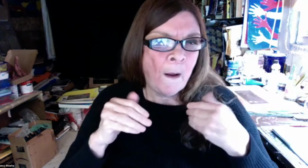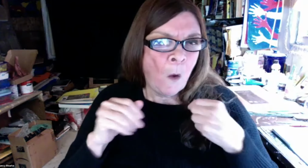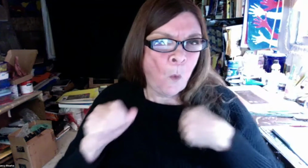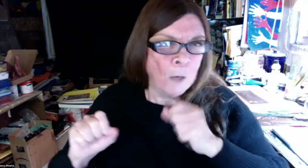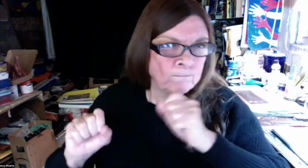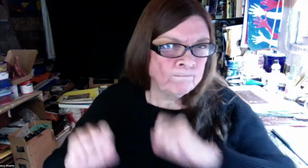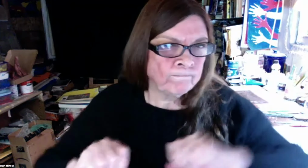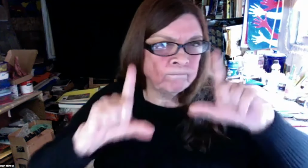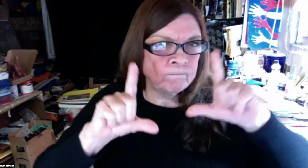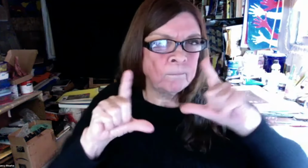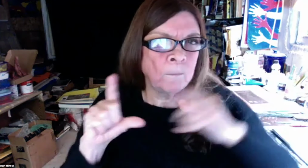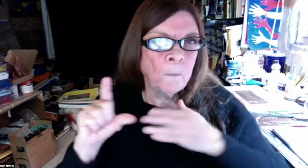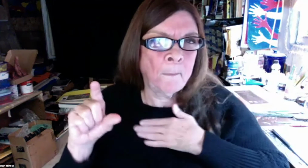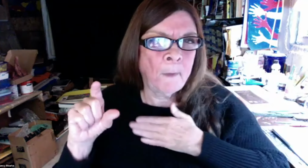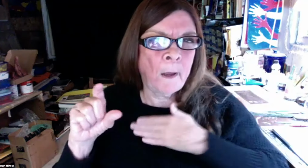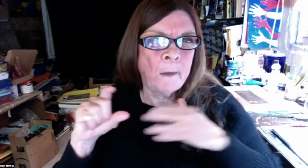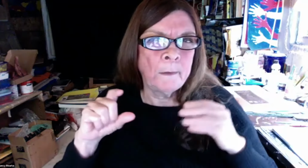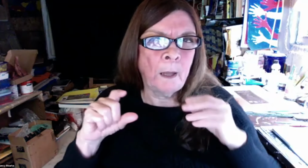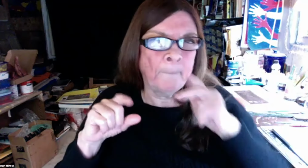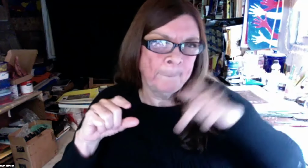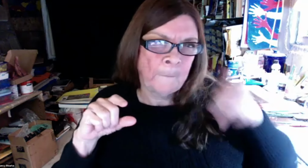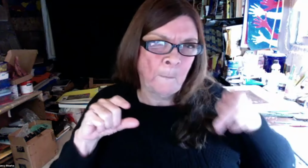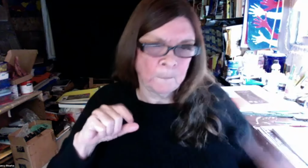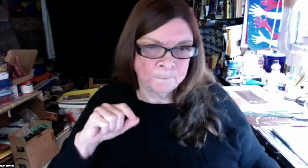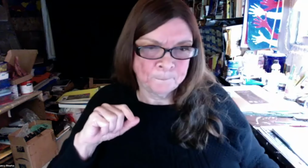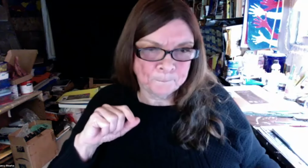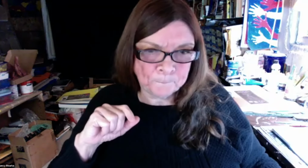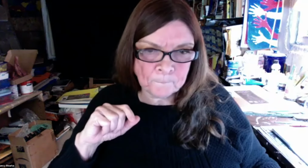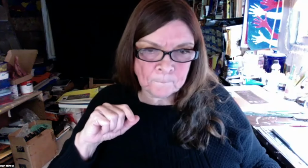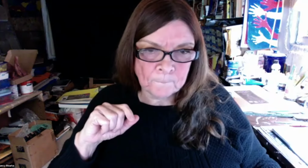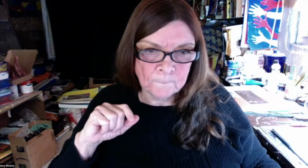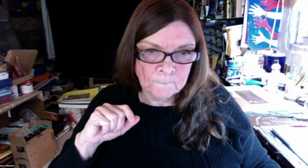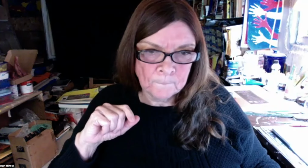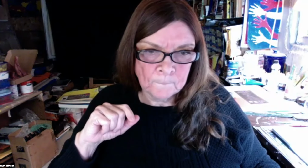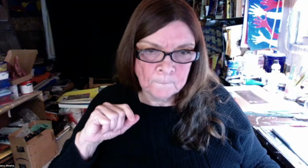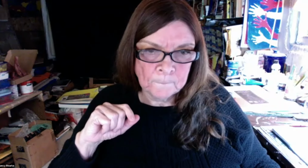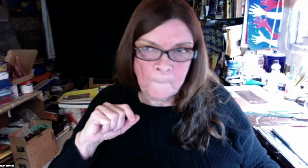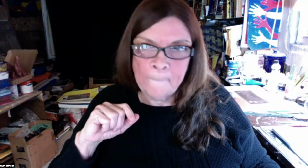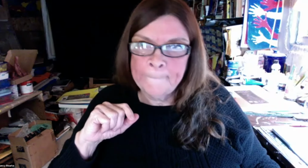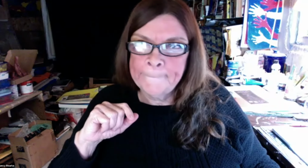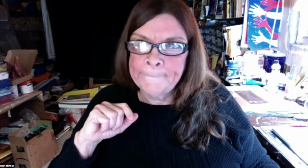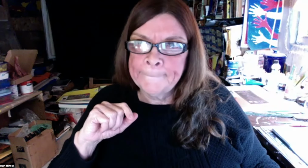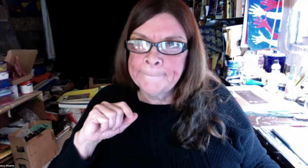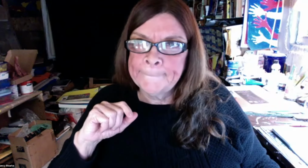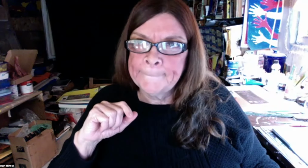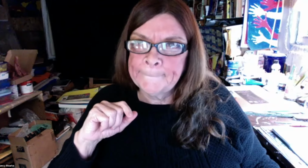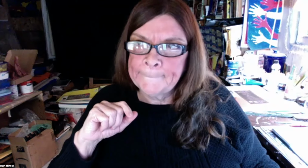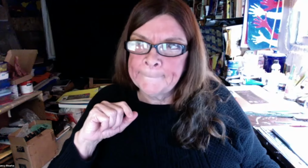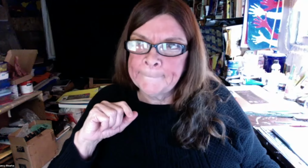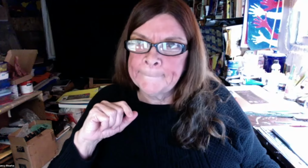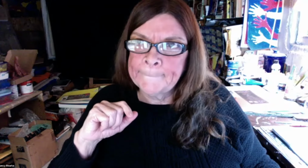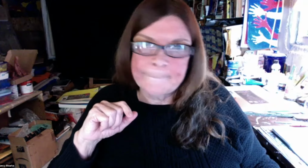And I'm going to go ahead and begin with the presentation. I will be sharing a PowerPoint. And let me begin that now.